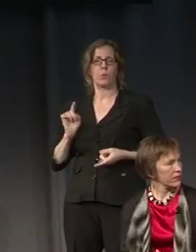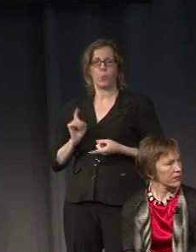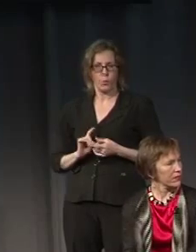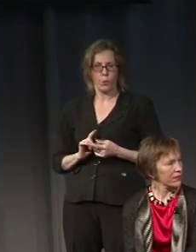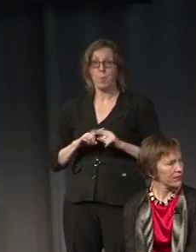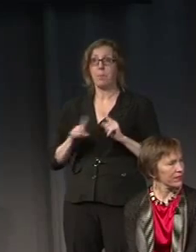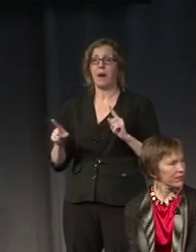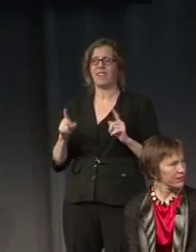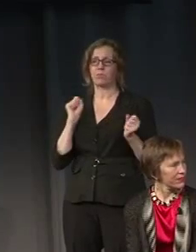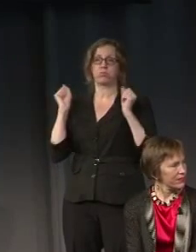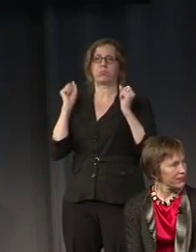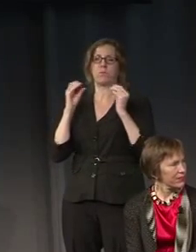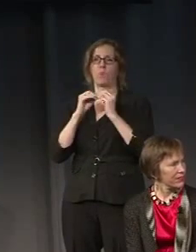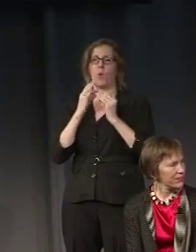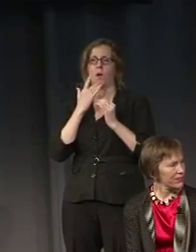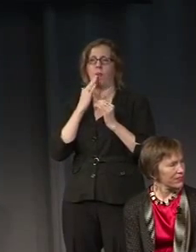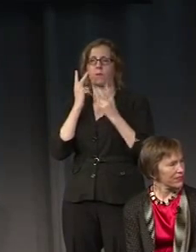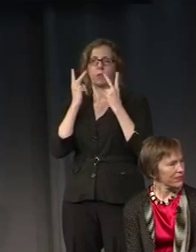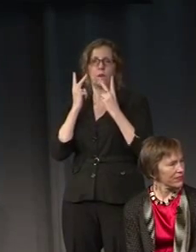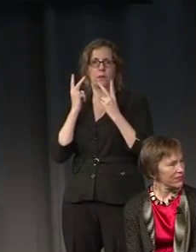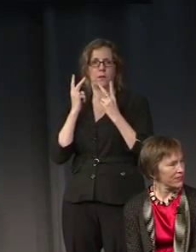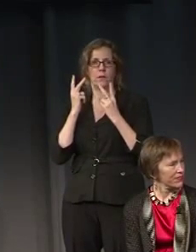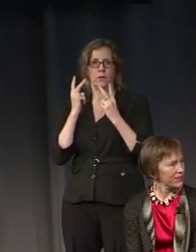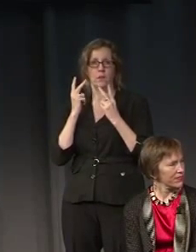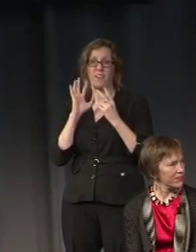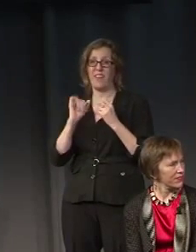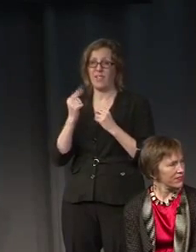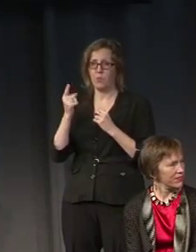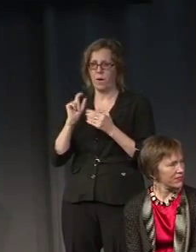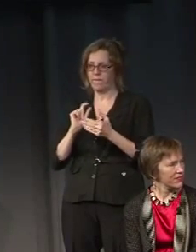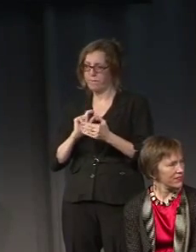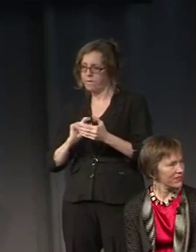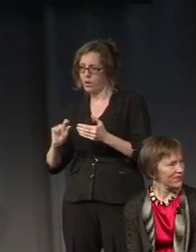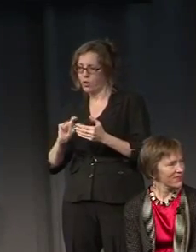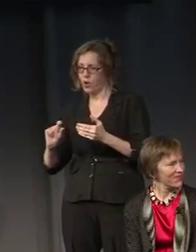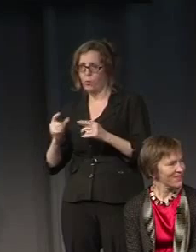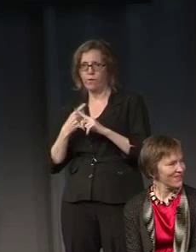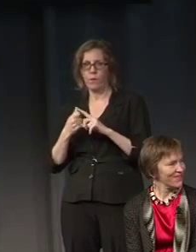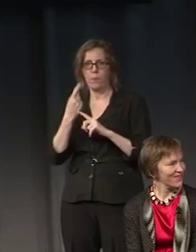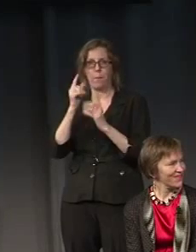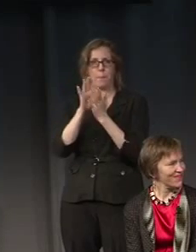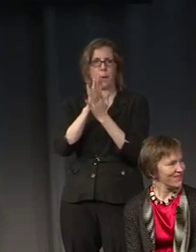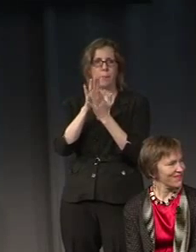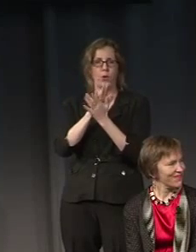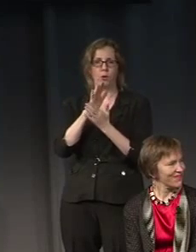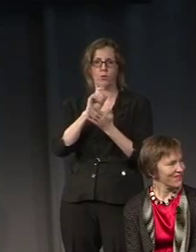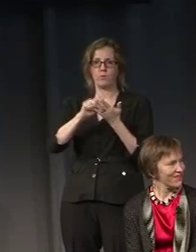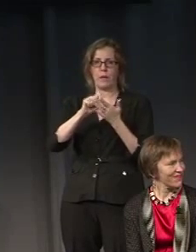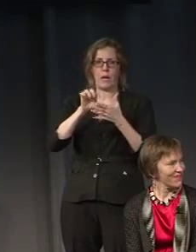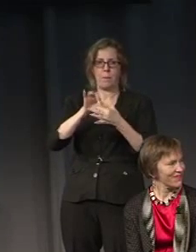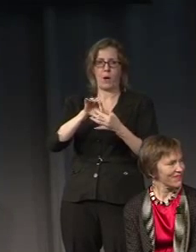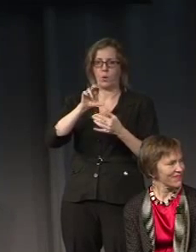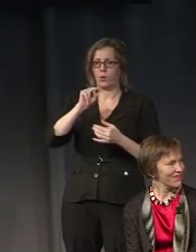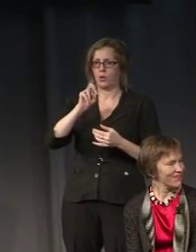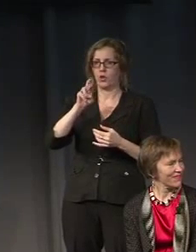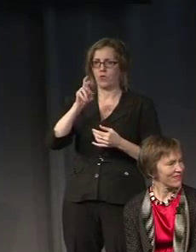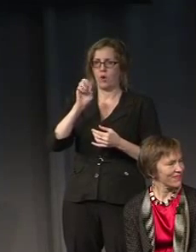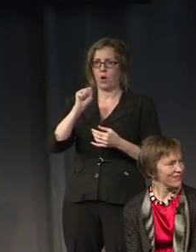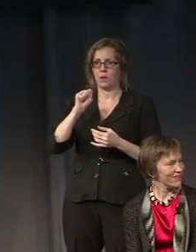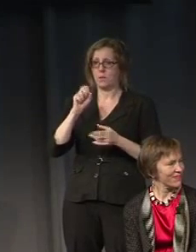of the colors. It's a footnote in a neuron paper. I can send it to you if you're interested. No one knows what to make of it, except